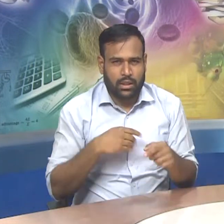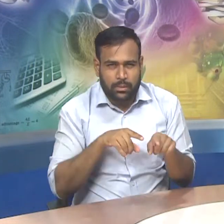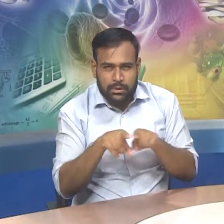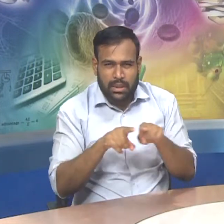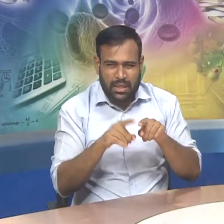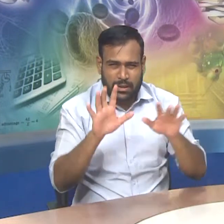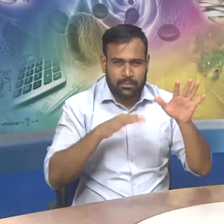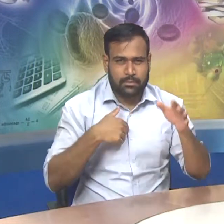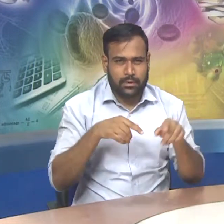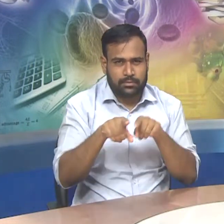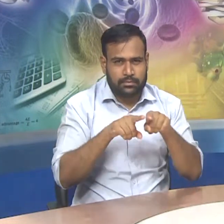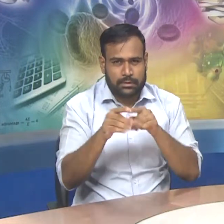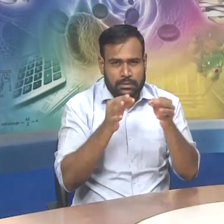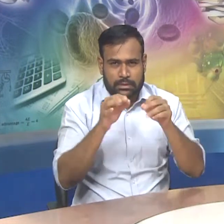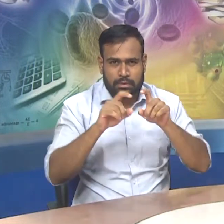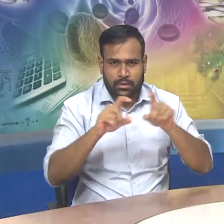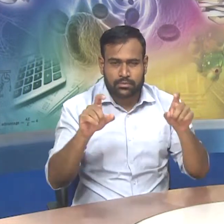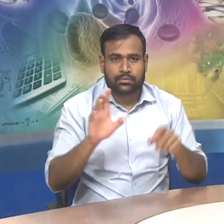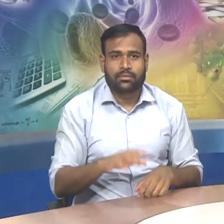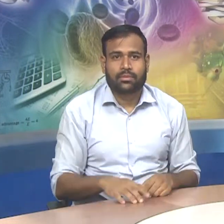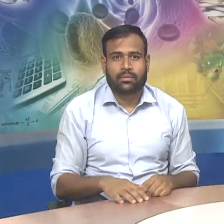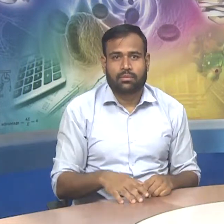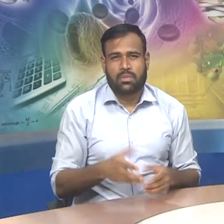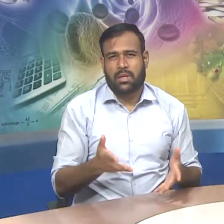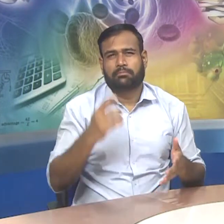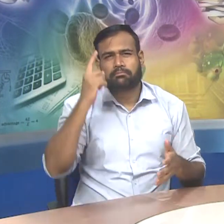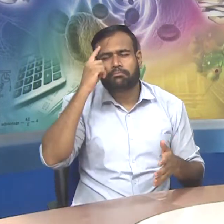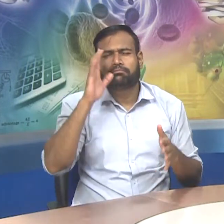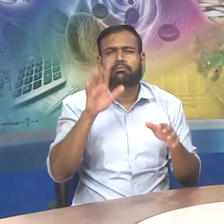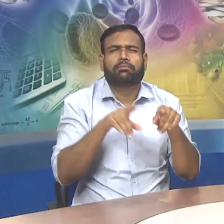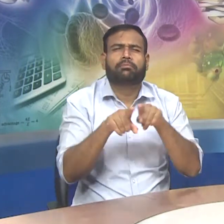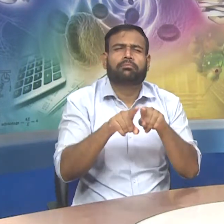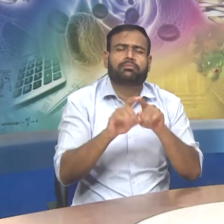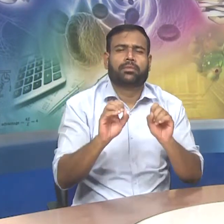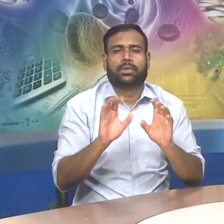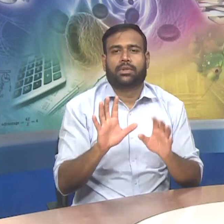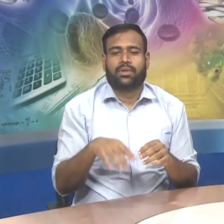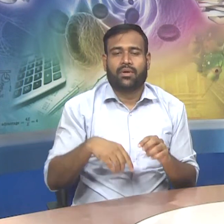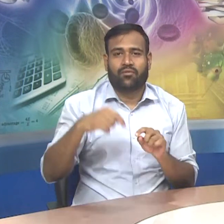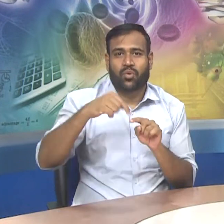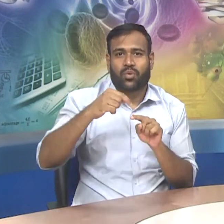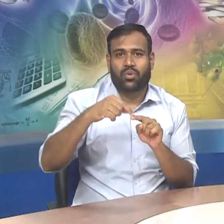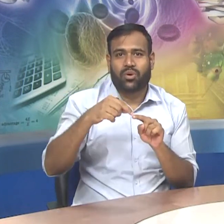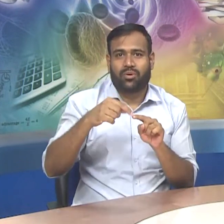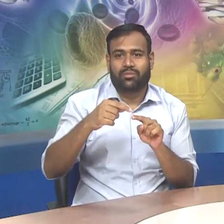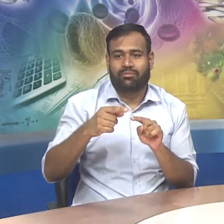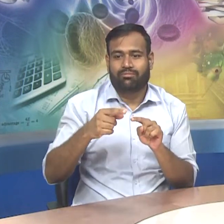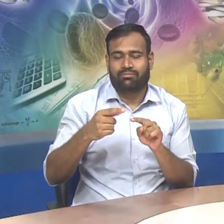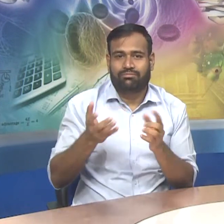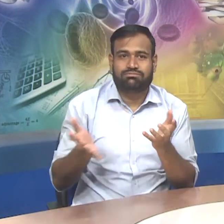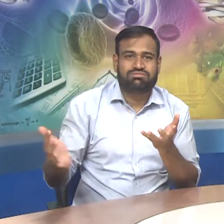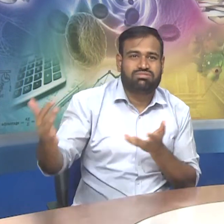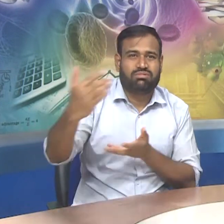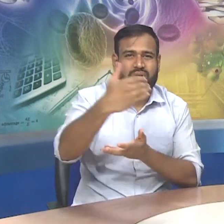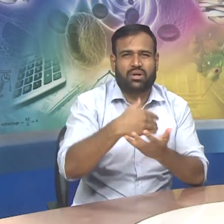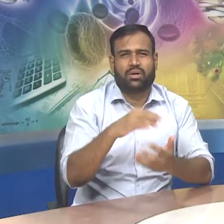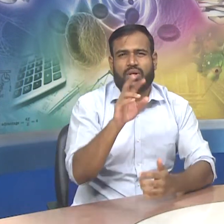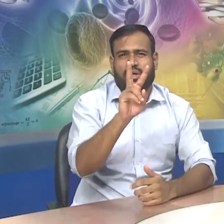Let us understand this again with the help of an example so that it will be clear. Let us understand it with the